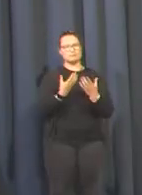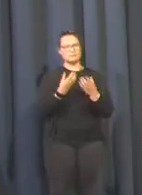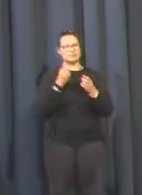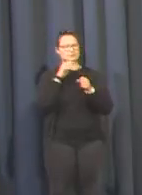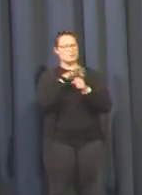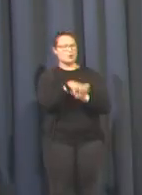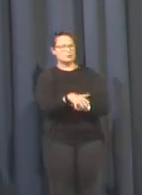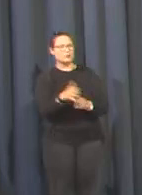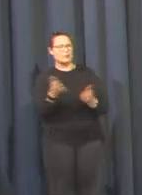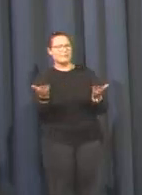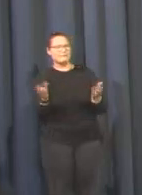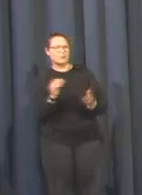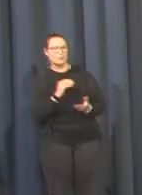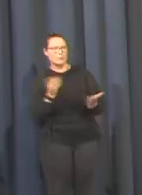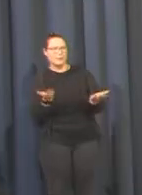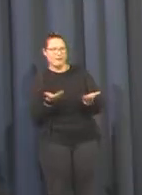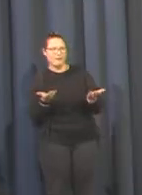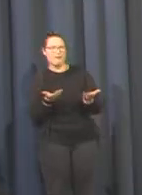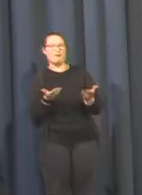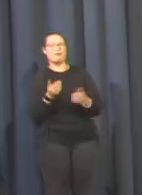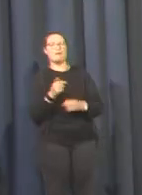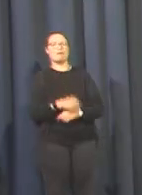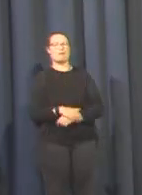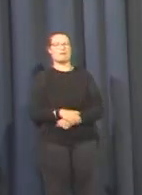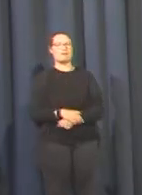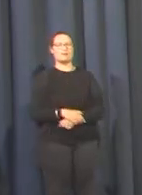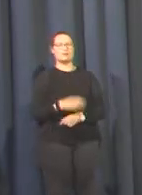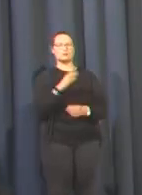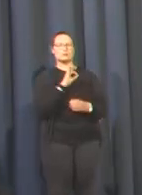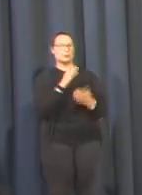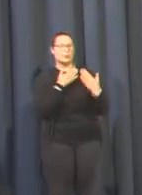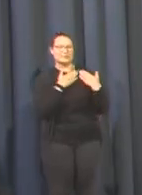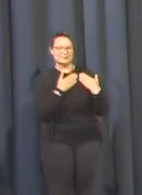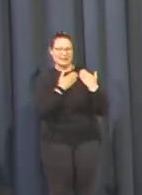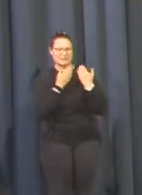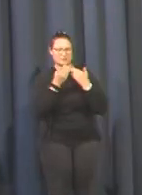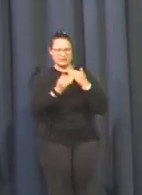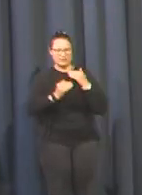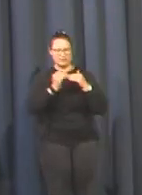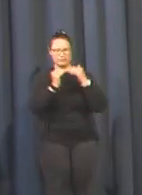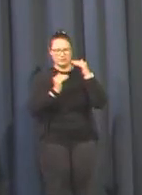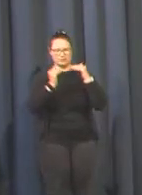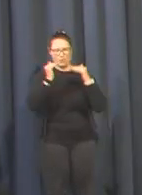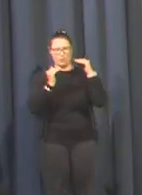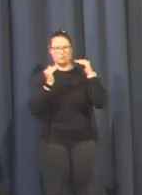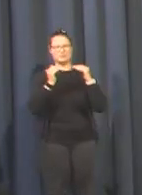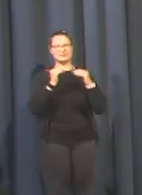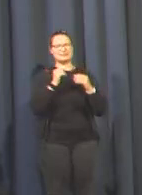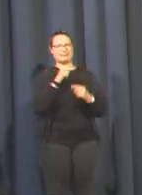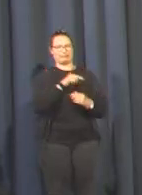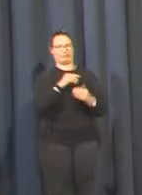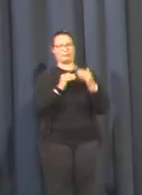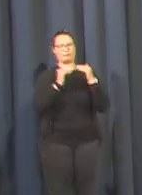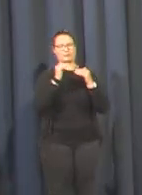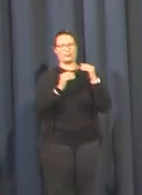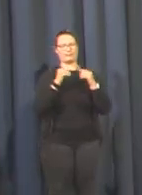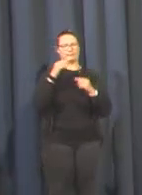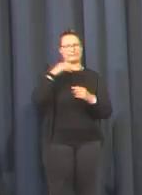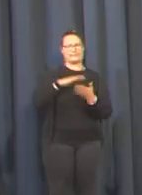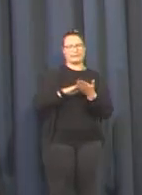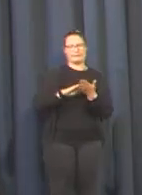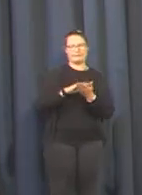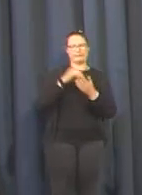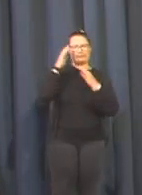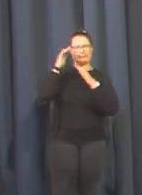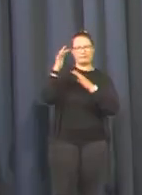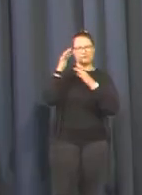than if you're below that threshold. So it's not a safety threshold, it's a threshold of where we start to think a little bit more, we got to pay more attention here, and